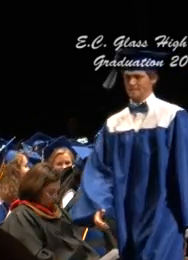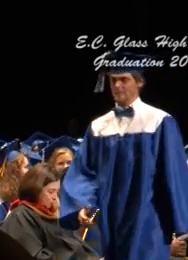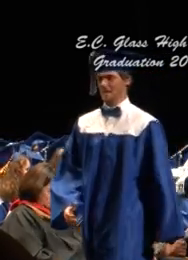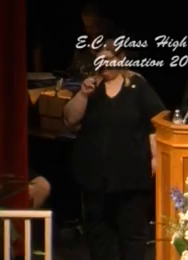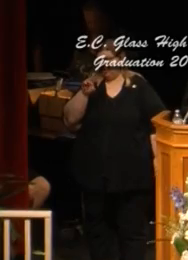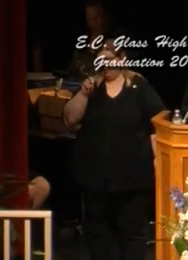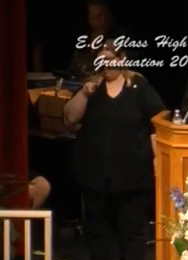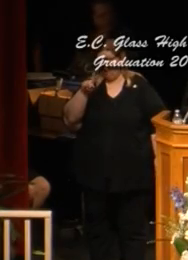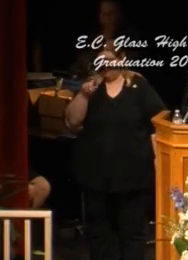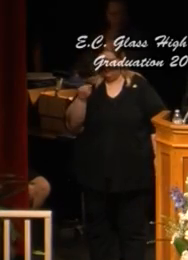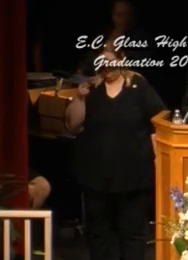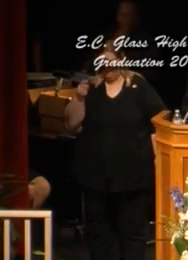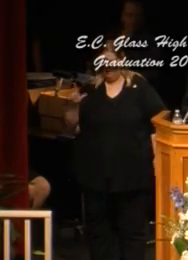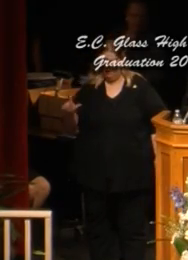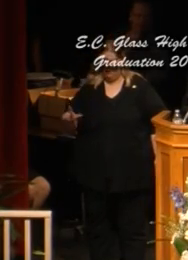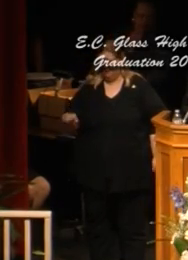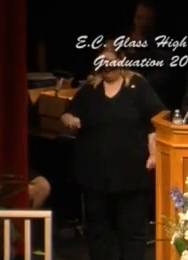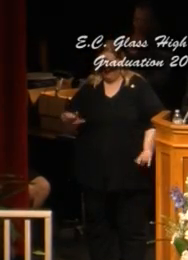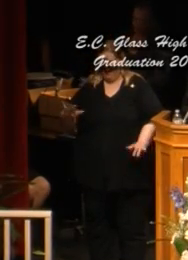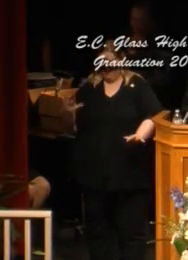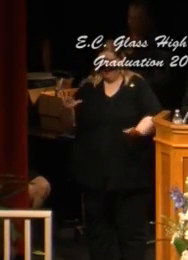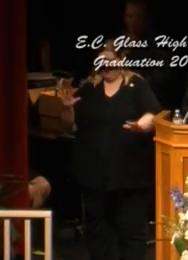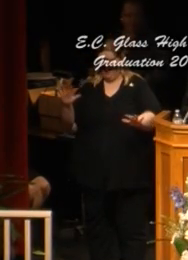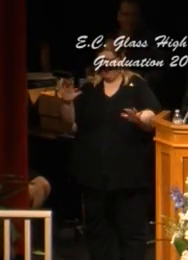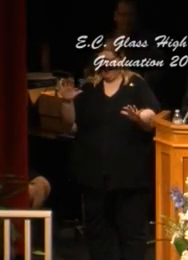Taranza Siobhan Hall.